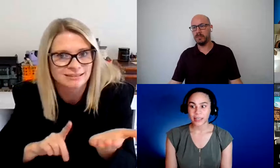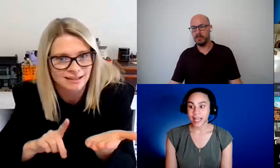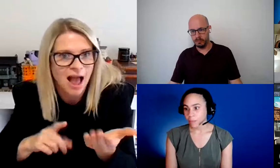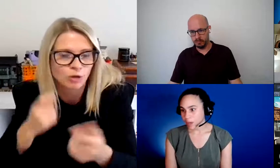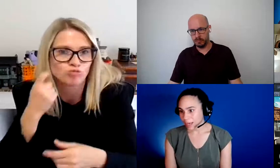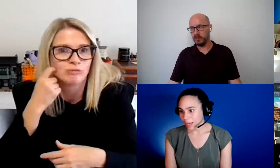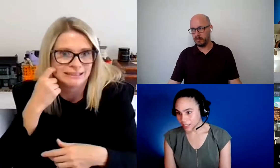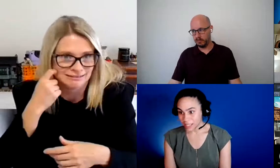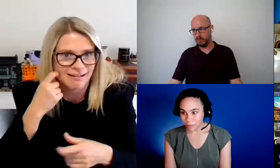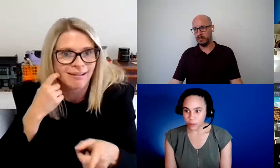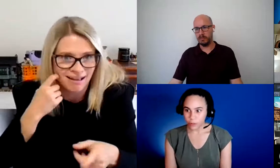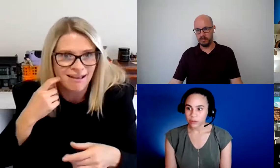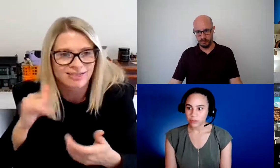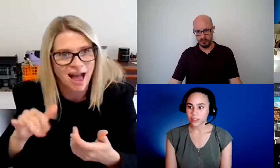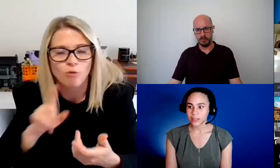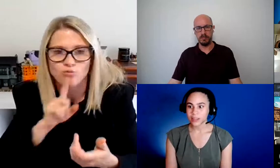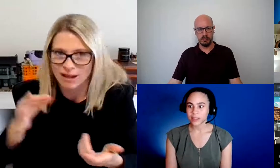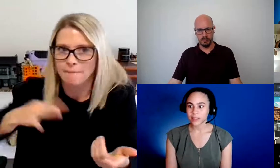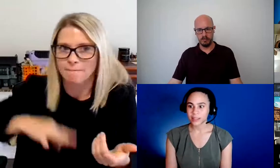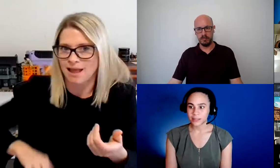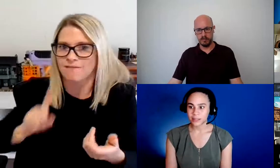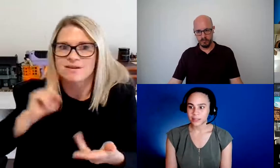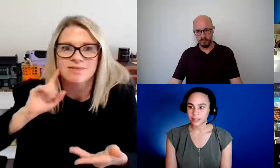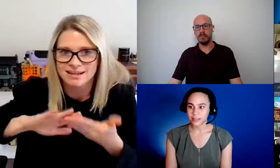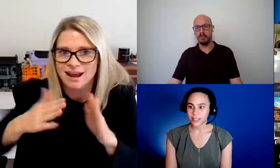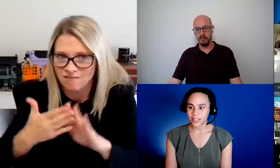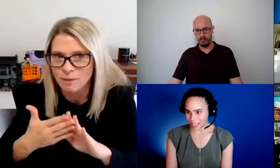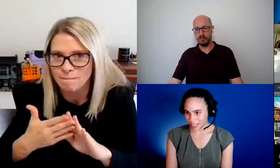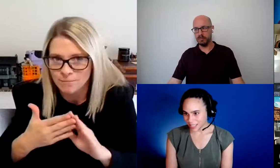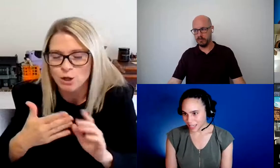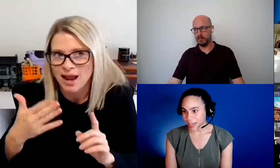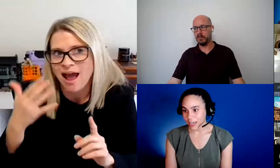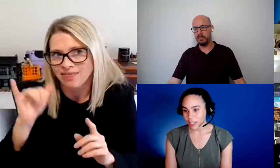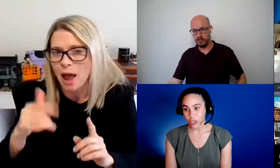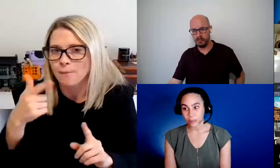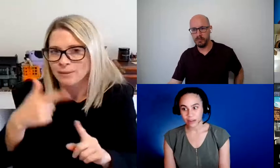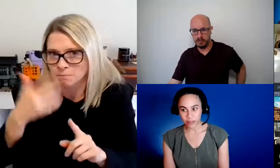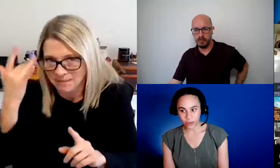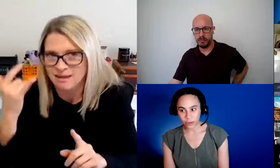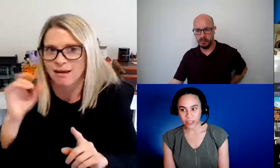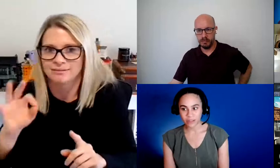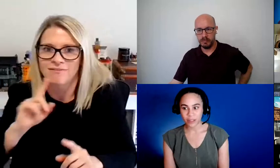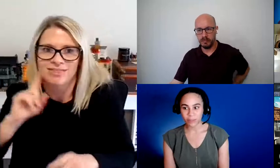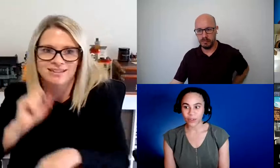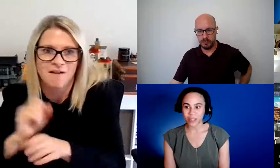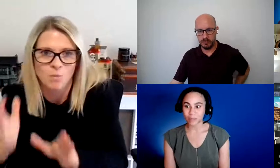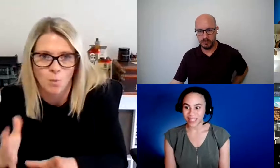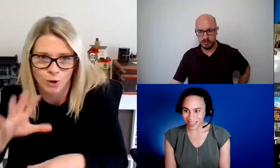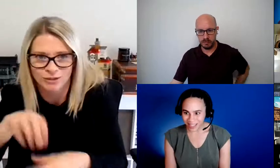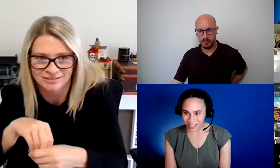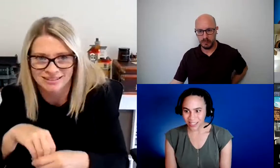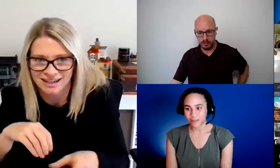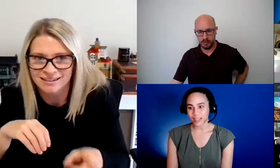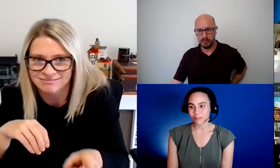And Apple has several designs that actually are beneficial for the deaf community because of the deaf